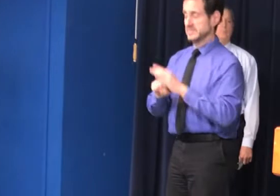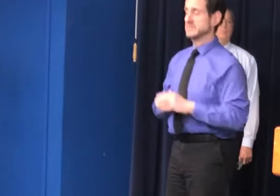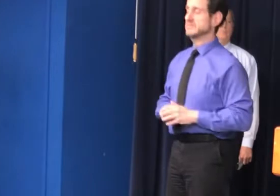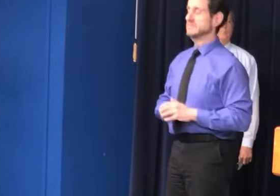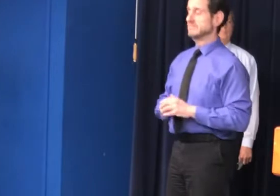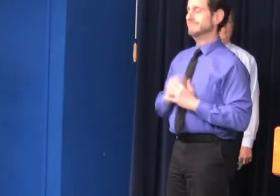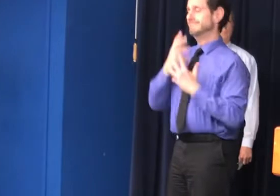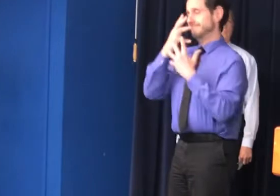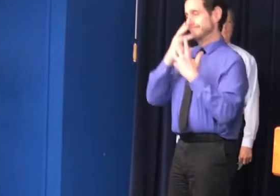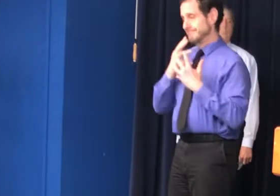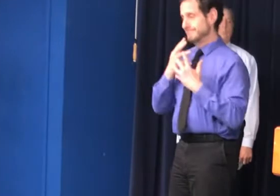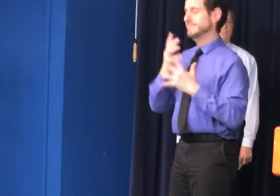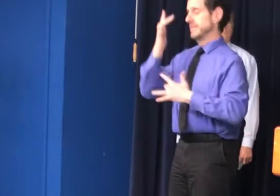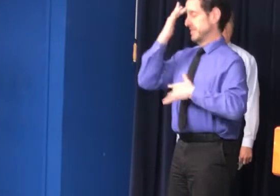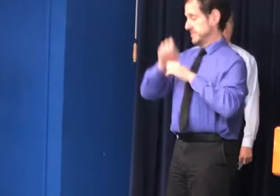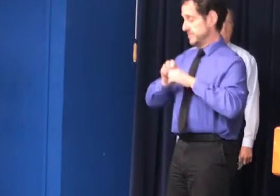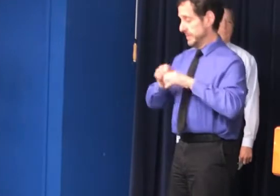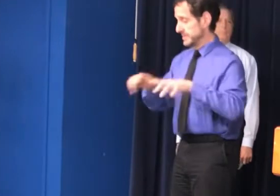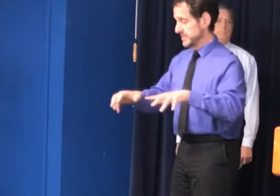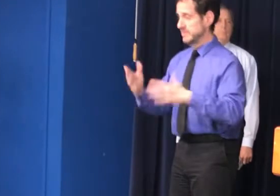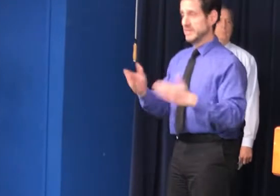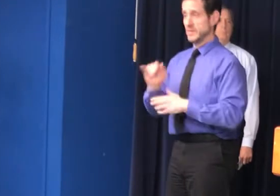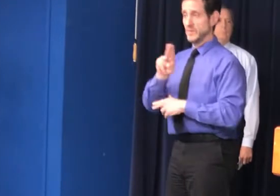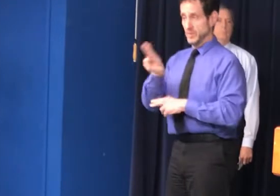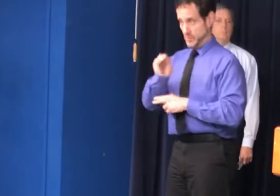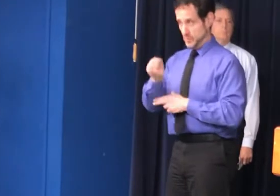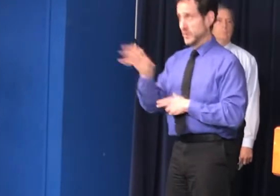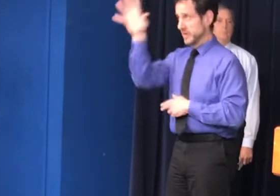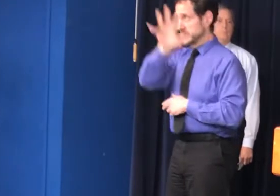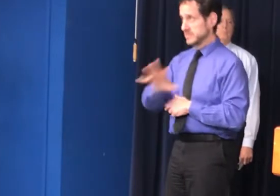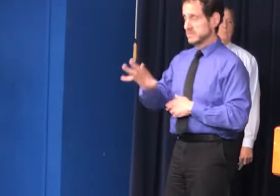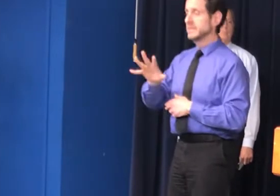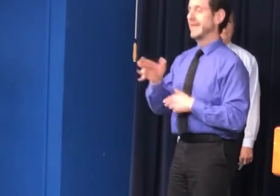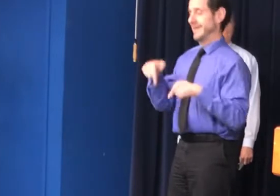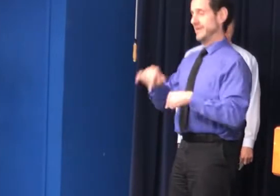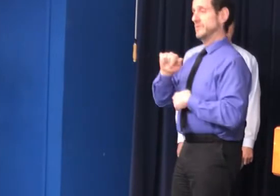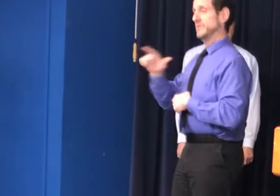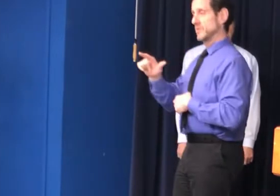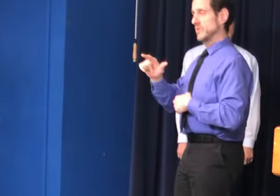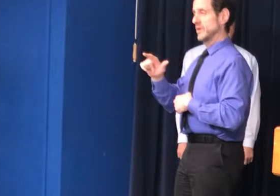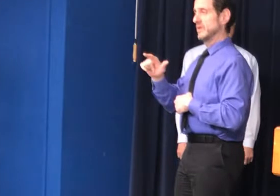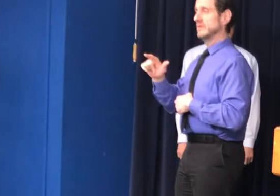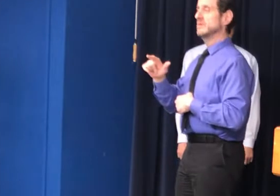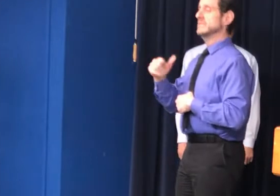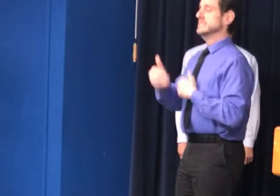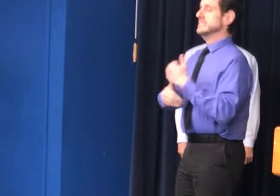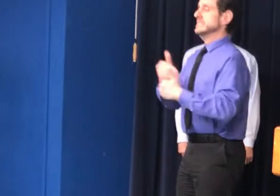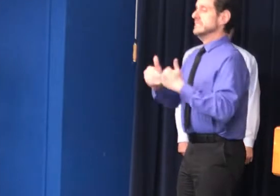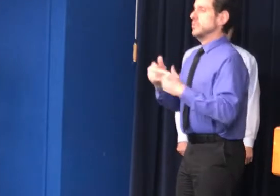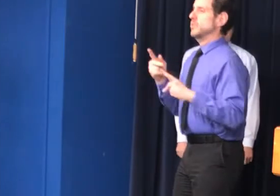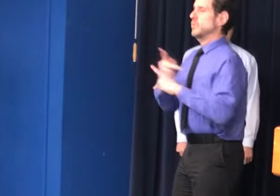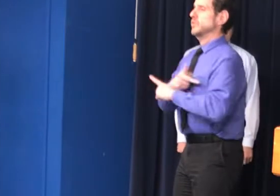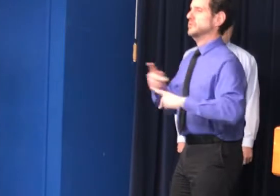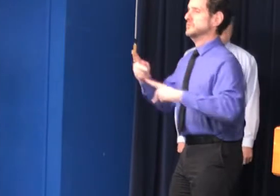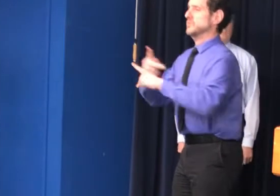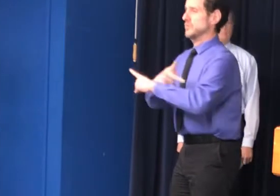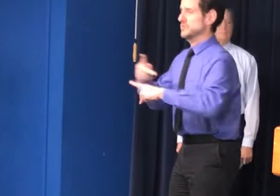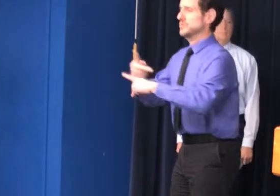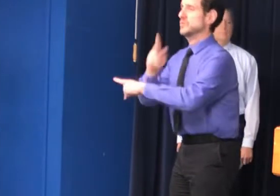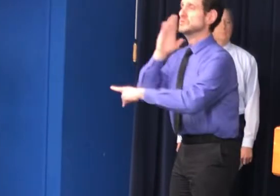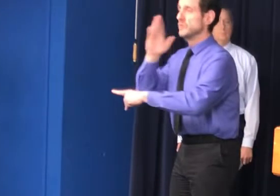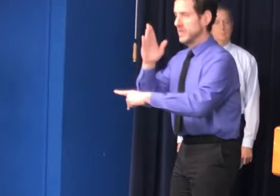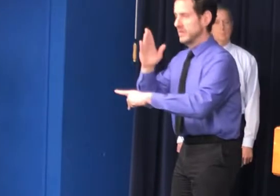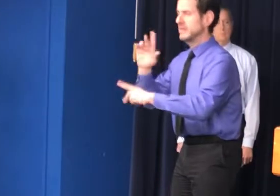Unfortunately, the pandemic in the United States, and of course here in Illinois, will get worse before it gets better. We understand